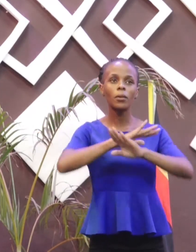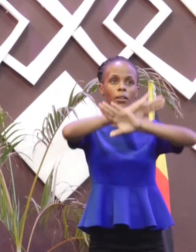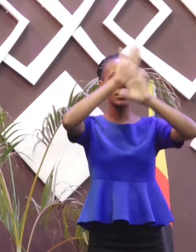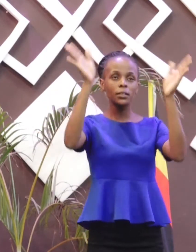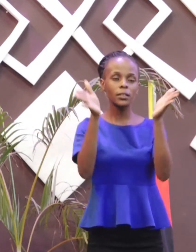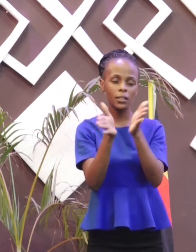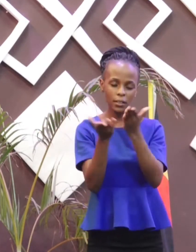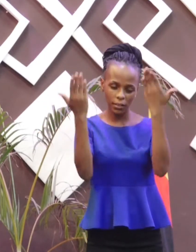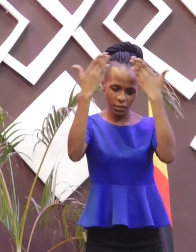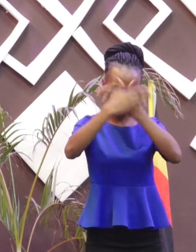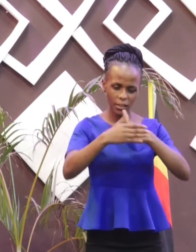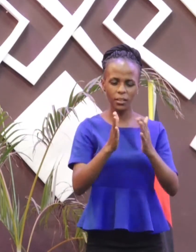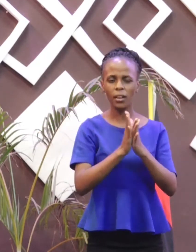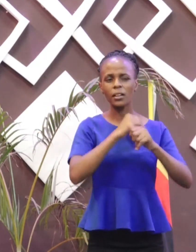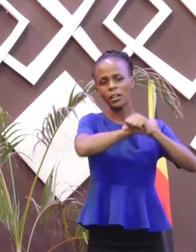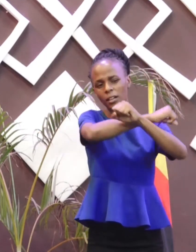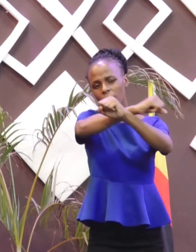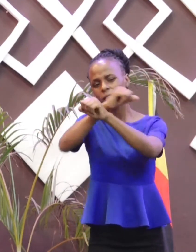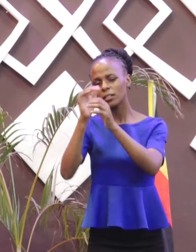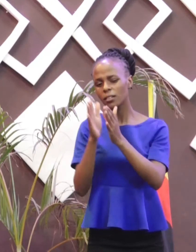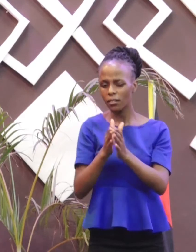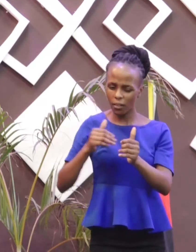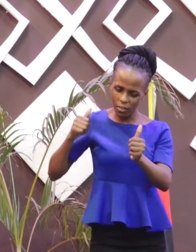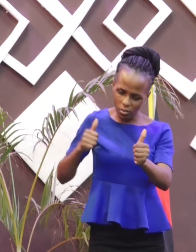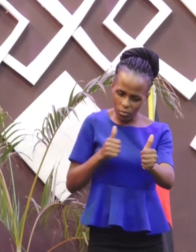olyoke weekuumenga okukola nga byonna bwe biri